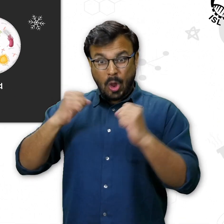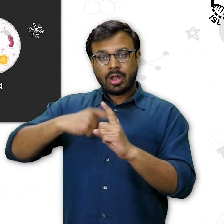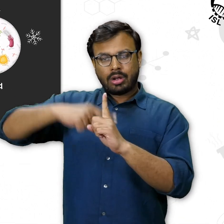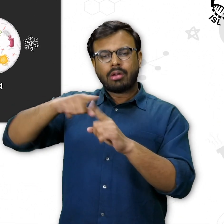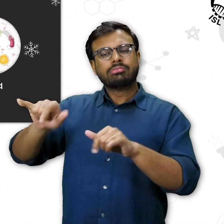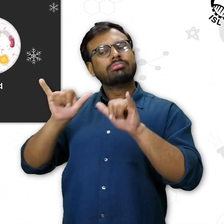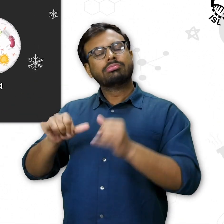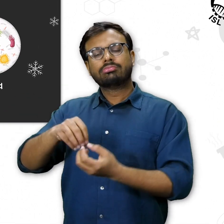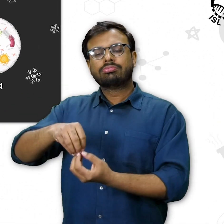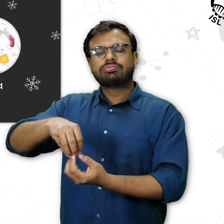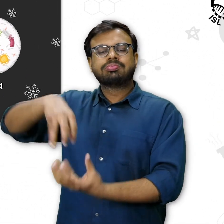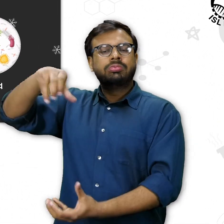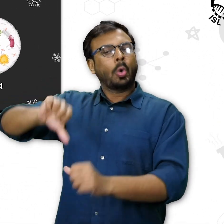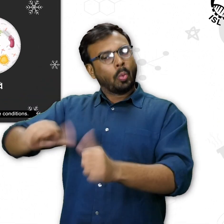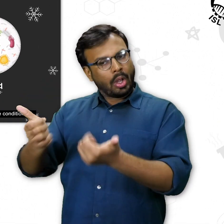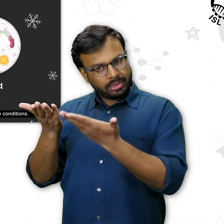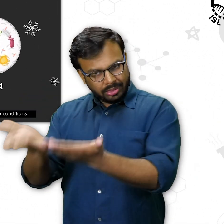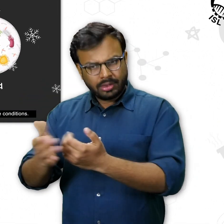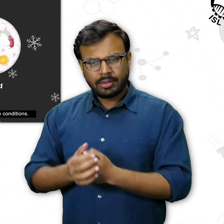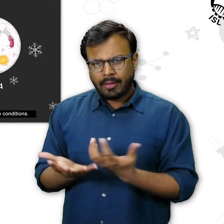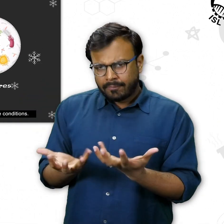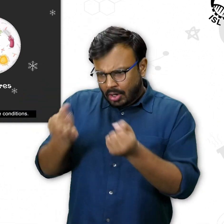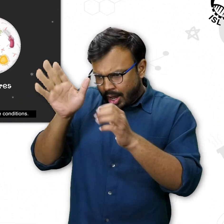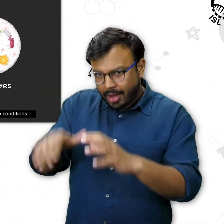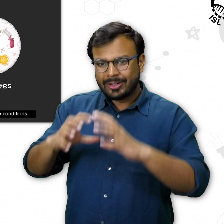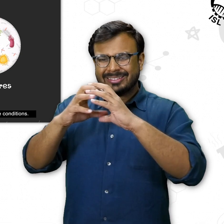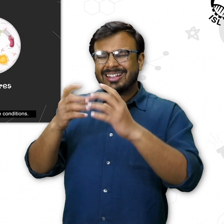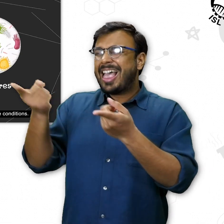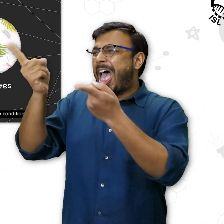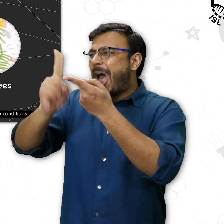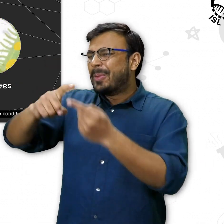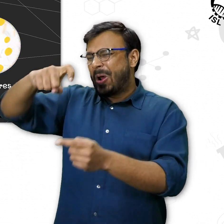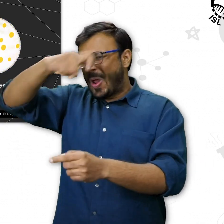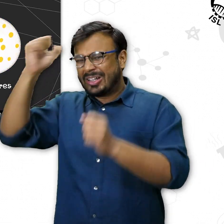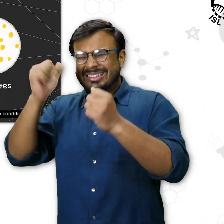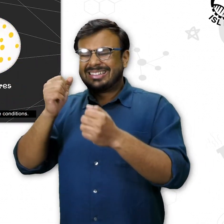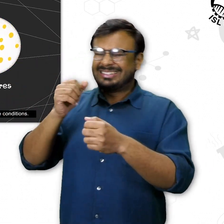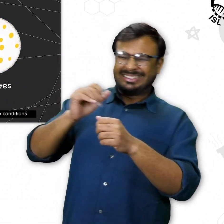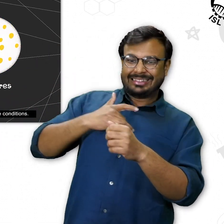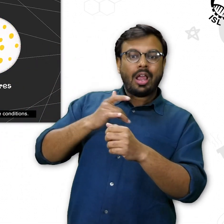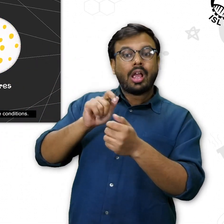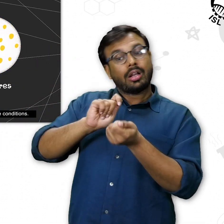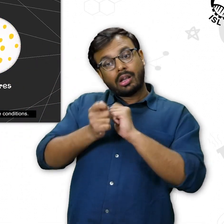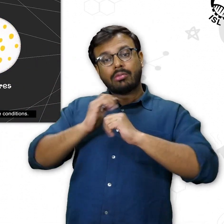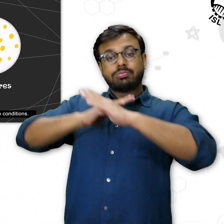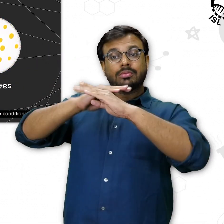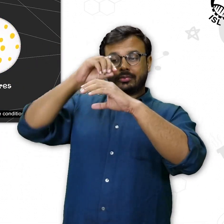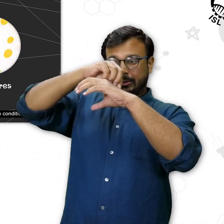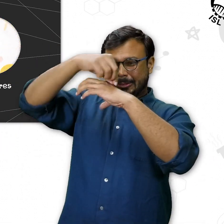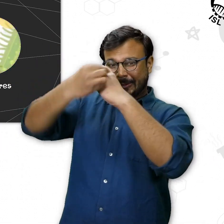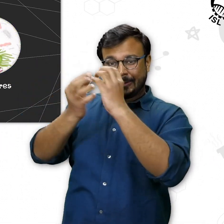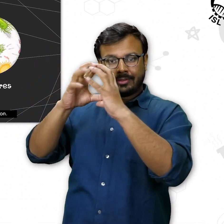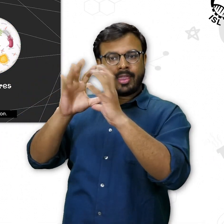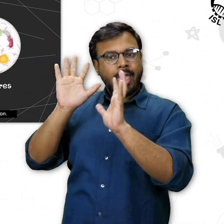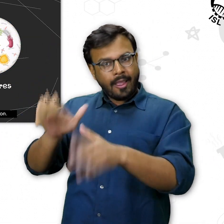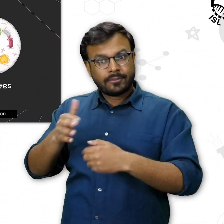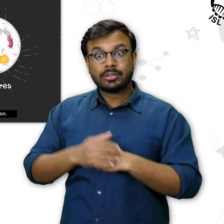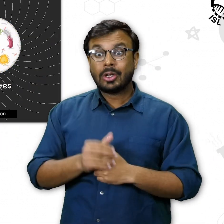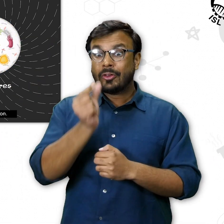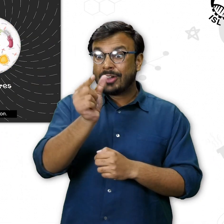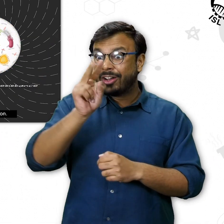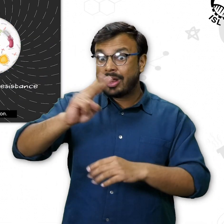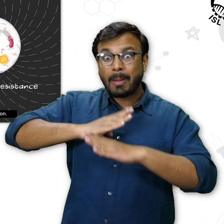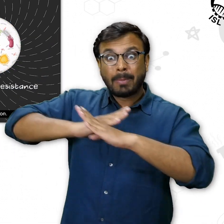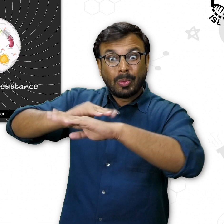at freezing temperatures. They also found bacteria that formed spores to escape unfavorable conditions. They found